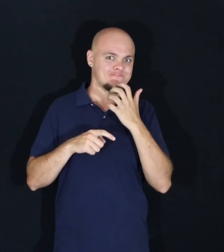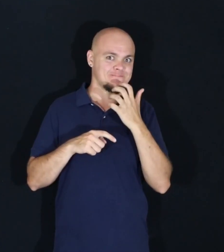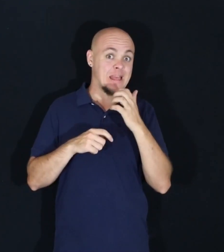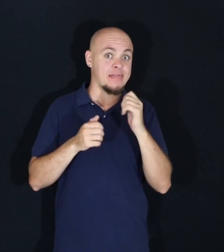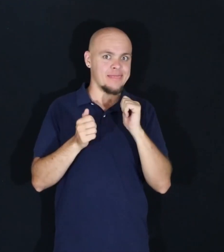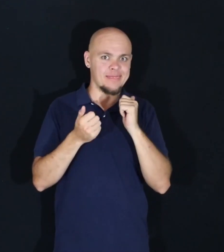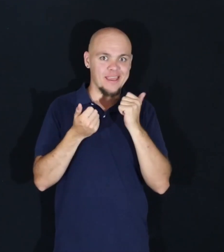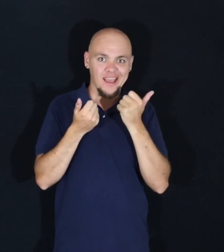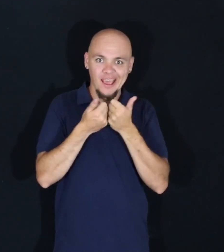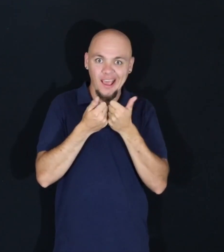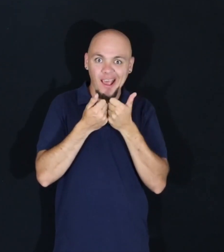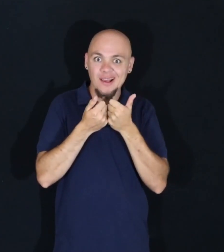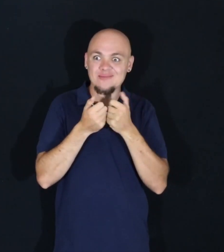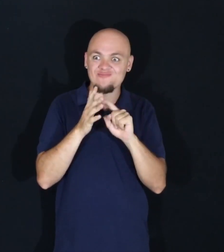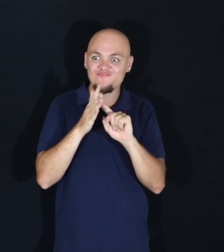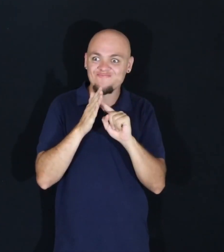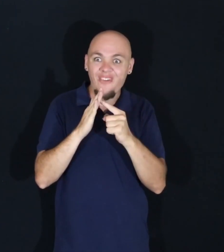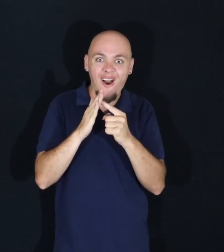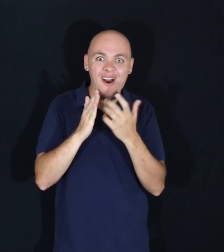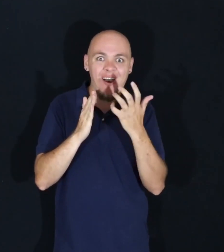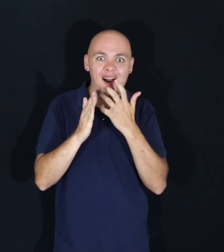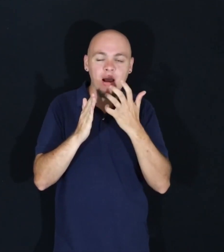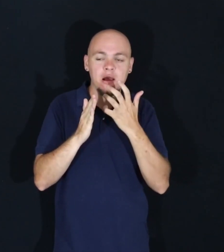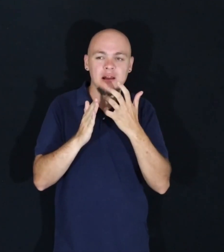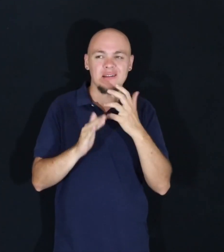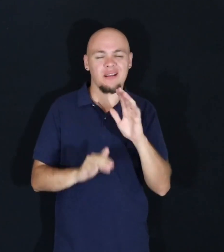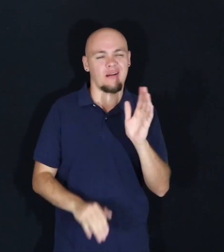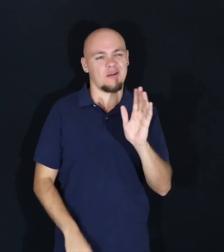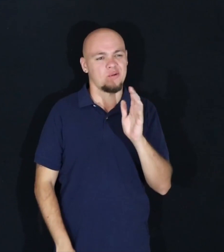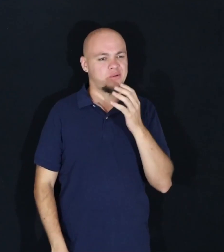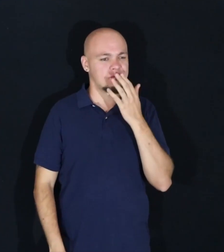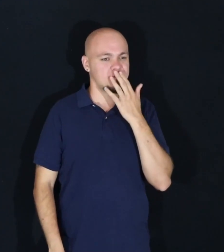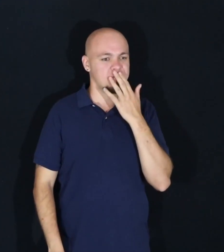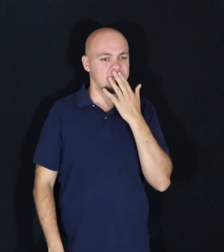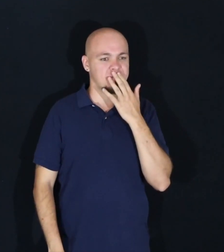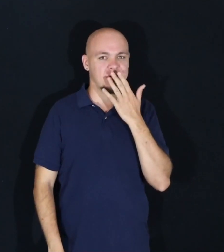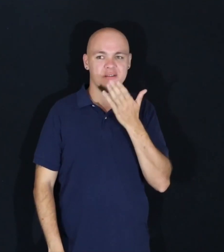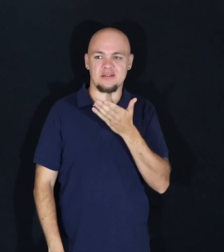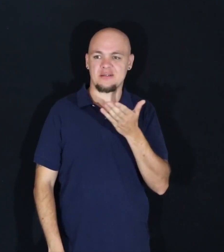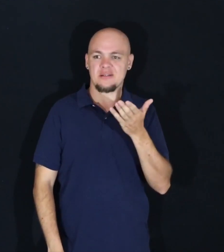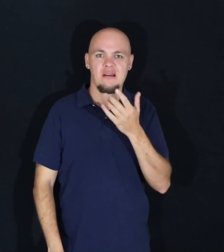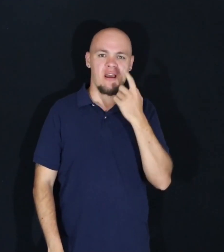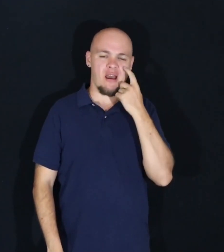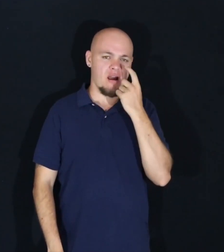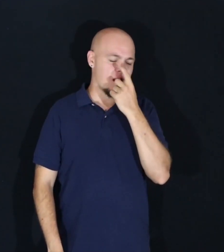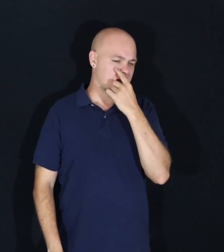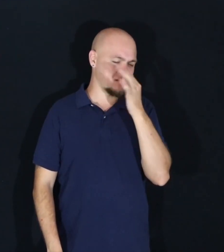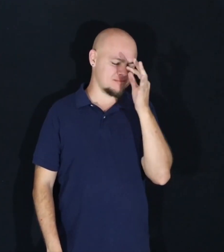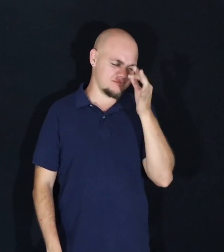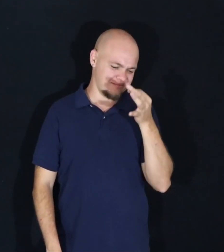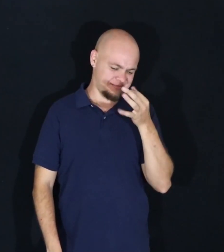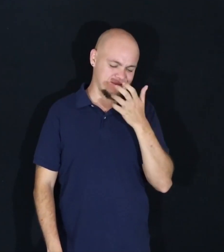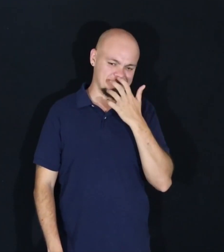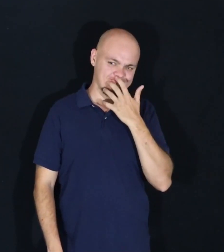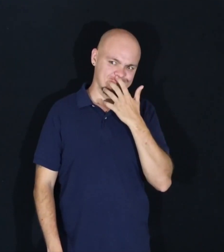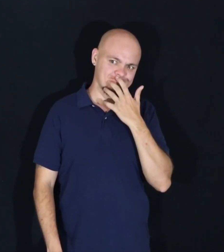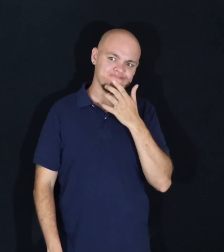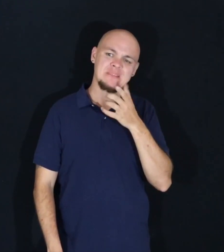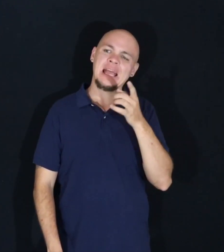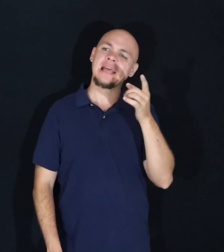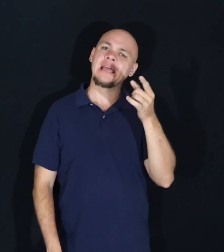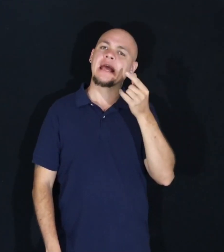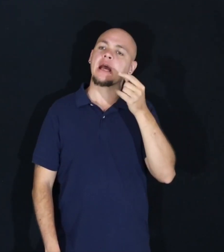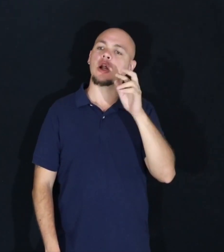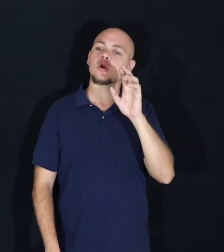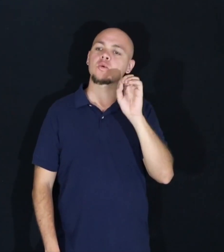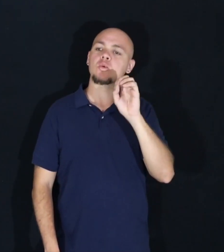was on. No, just look at those dejected eyes. I bet they were just the groom at a